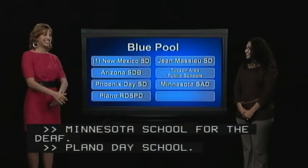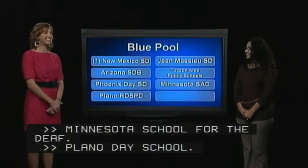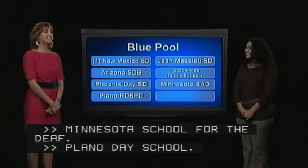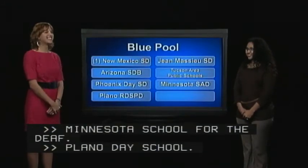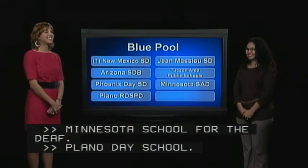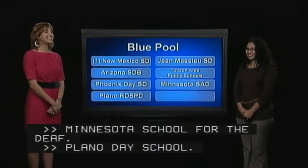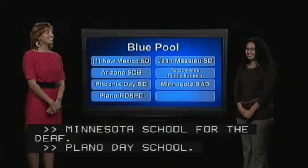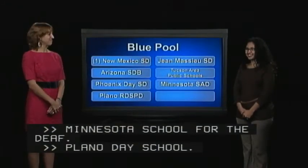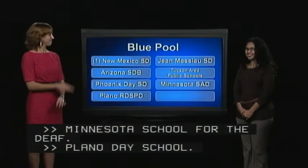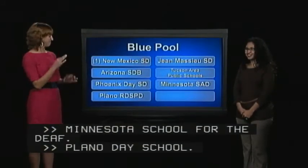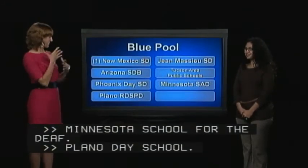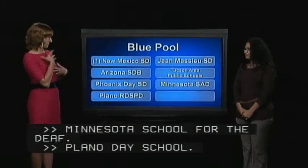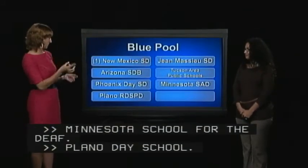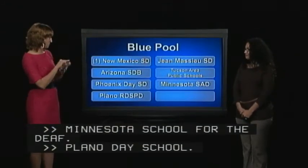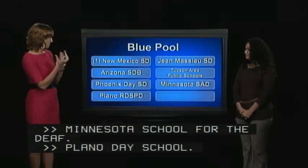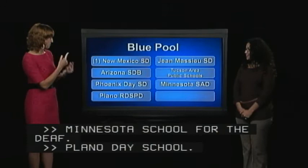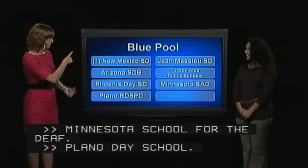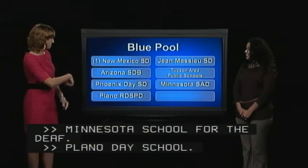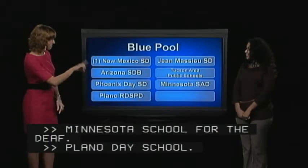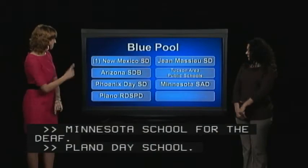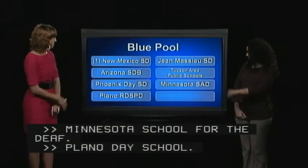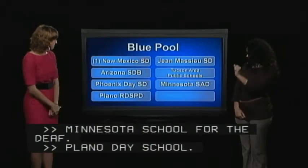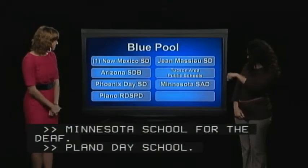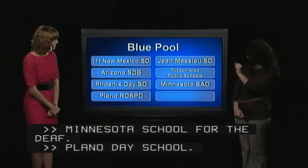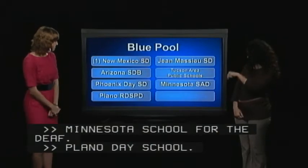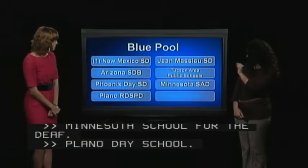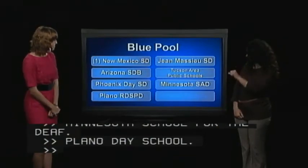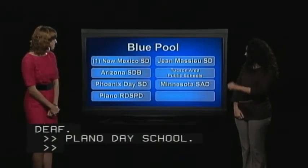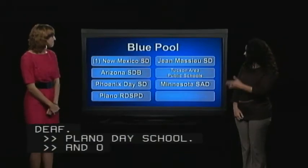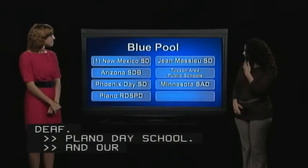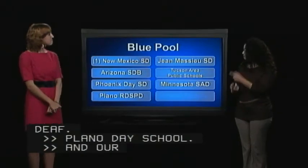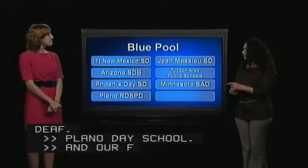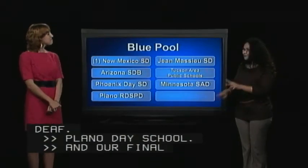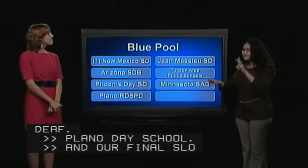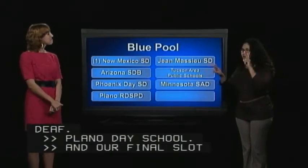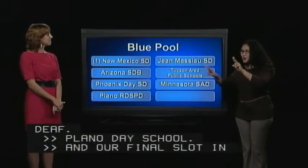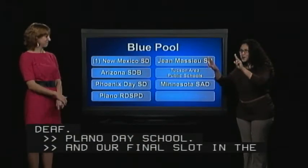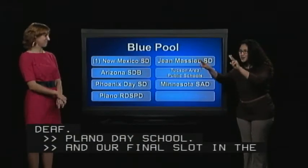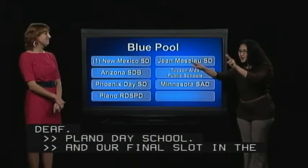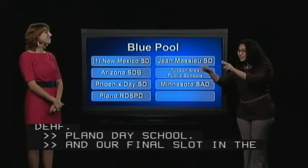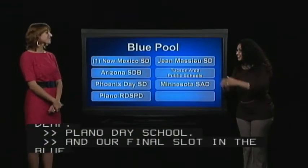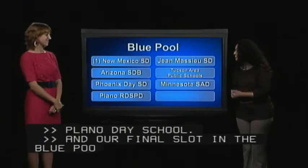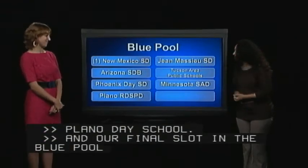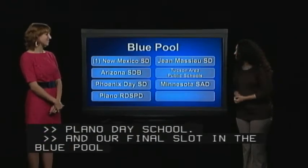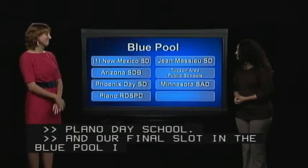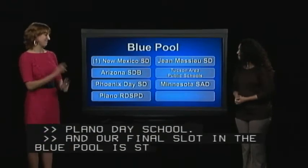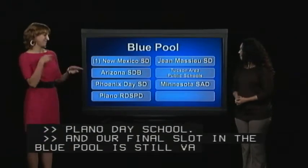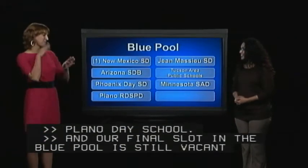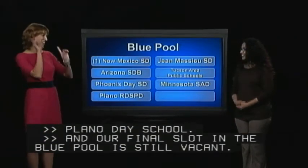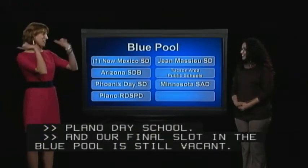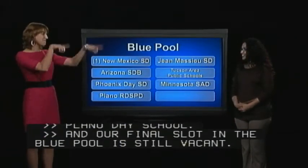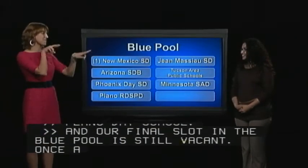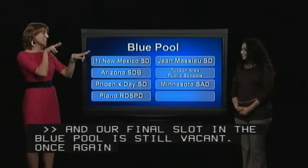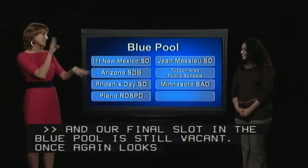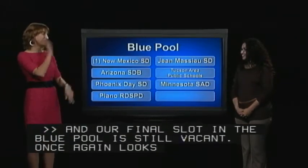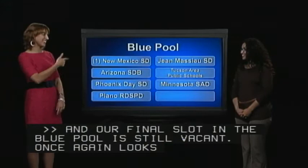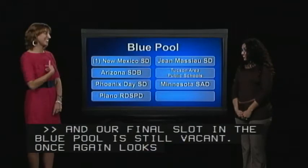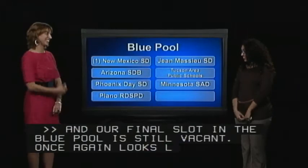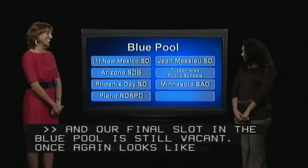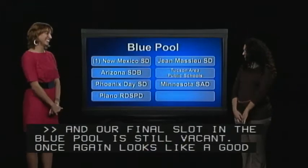and our final slot in the blue pool is still vacant. This again looks like a good group. It does. I'm looking forward to it. Yes, I'm